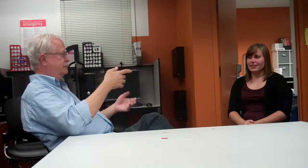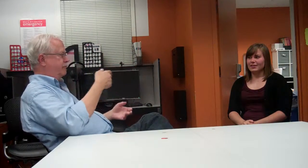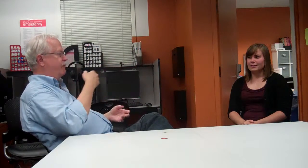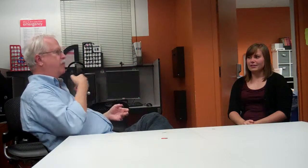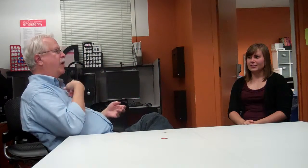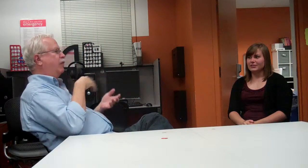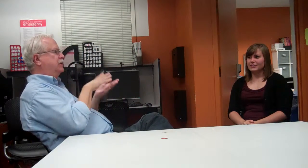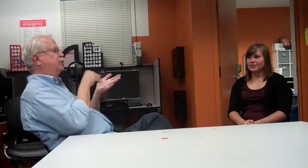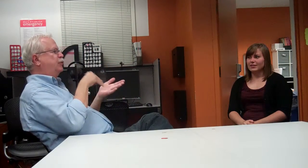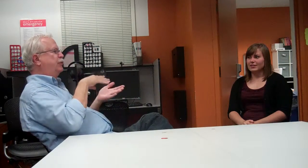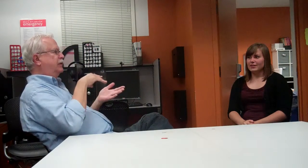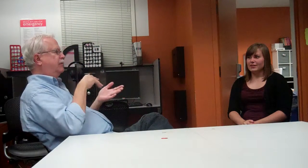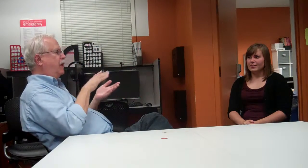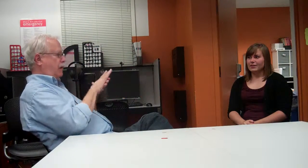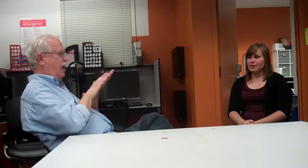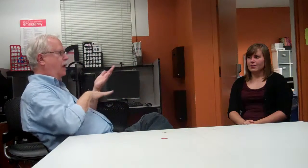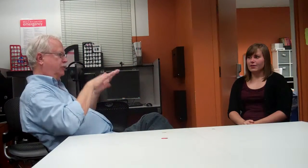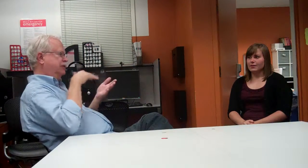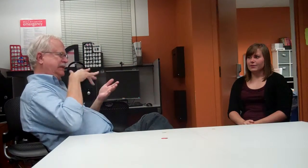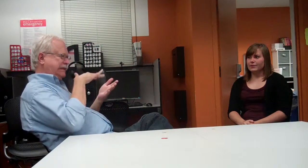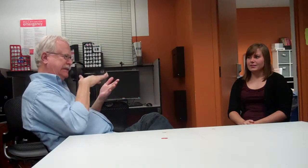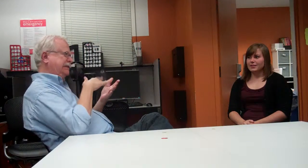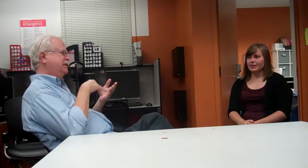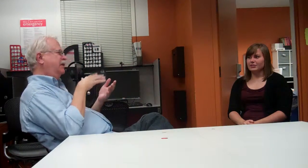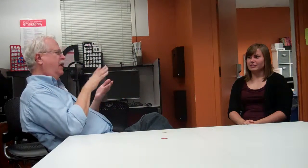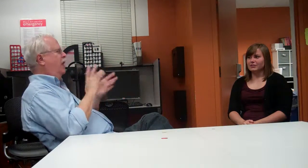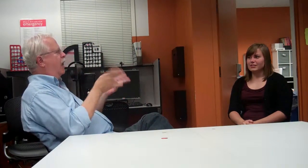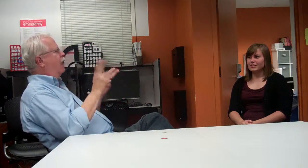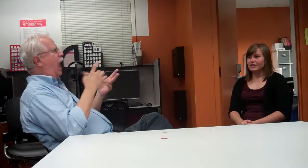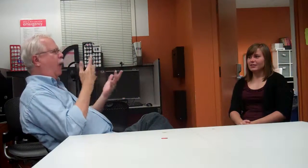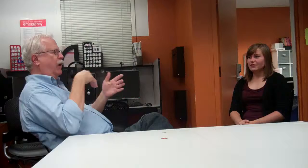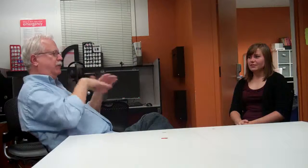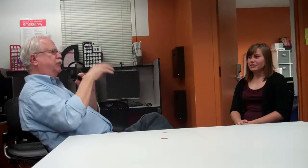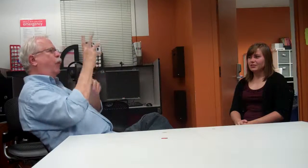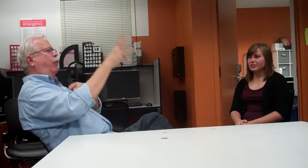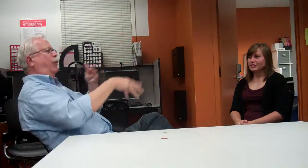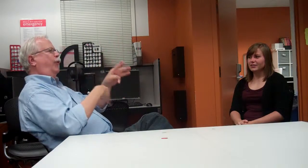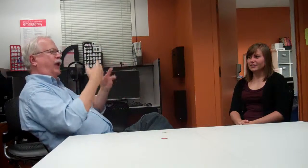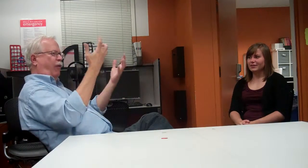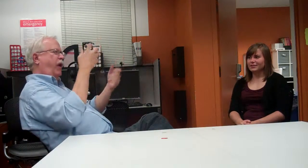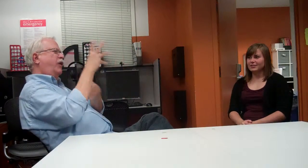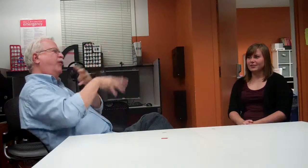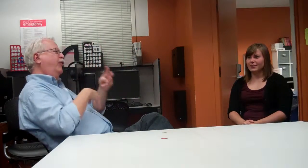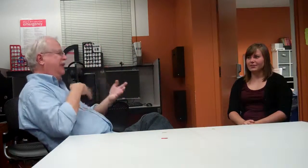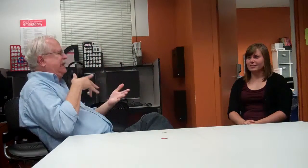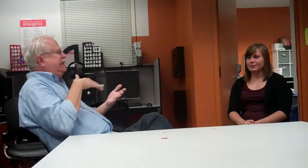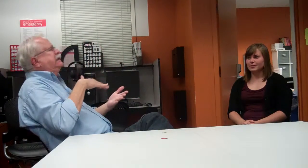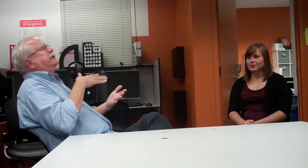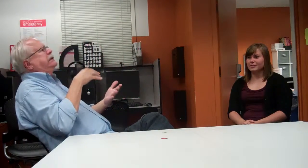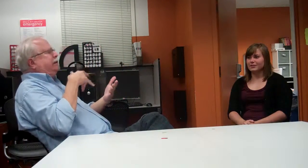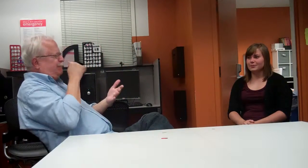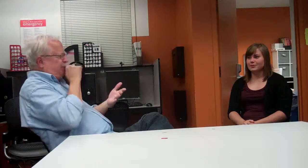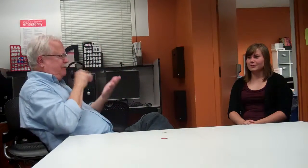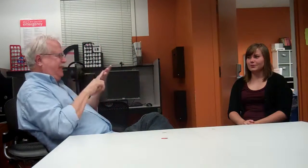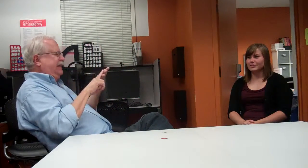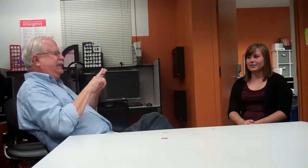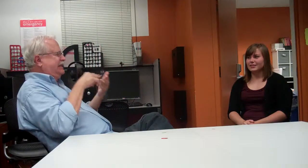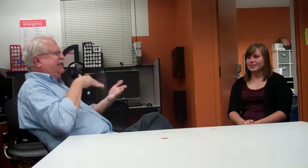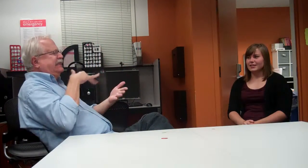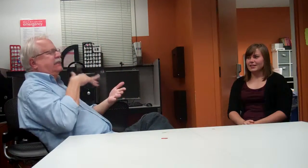And I tell you, when I was in college, I was studying. I was always in a hurry. Wanted to go out and explore the world.